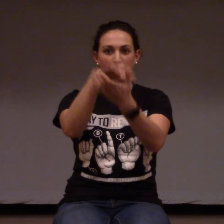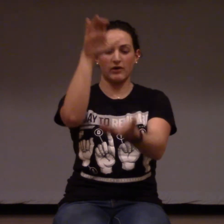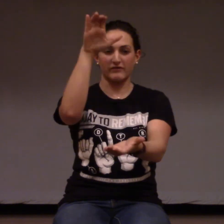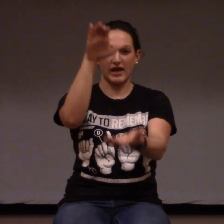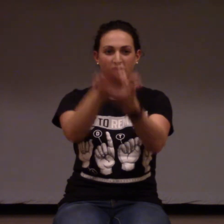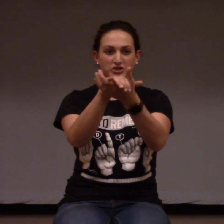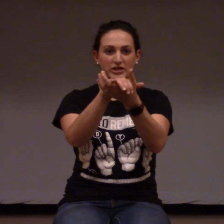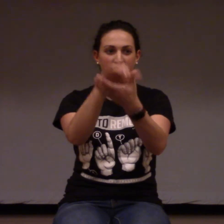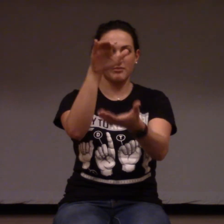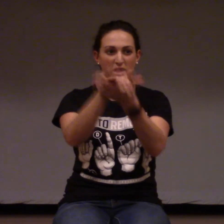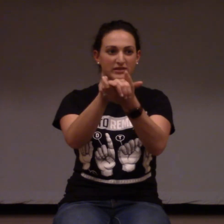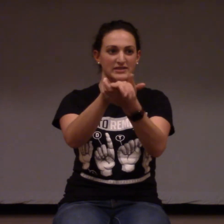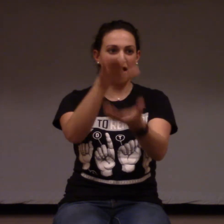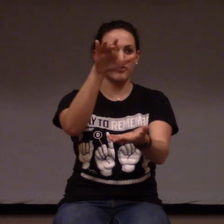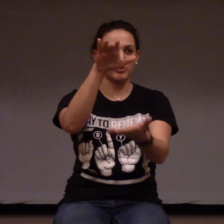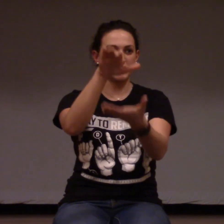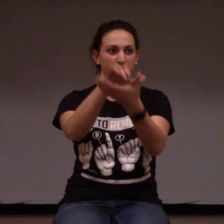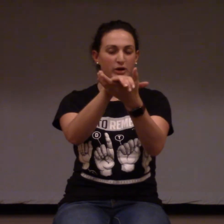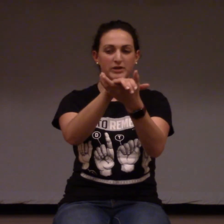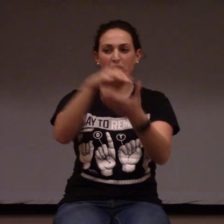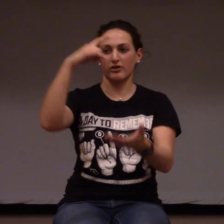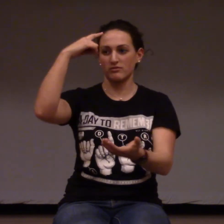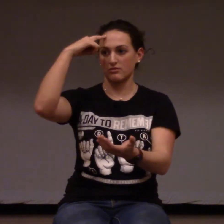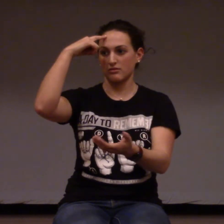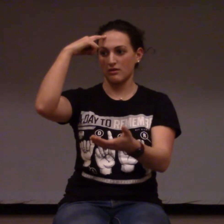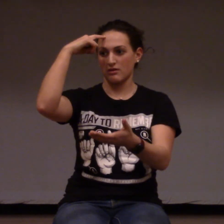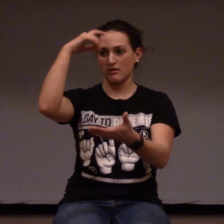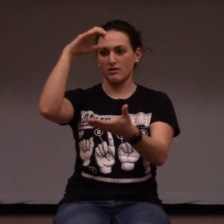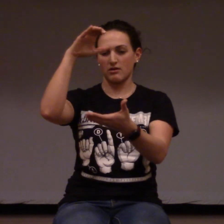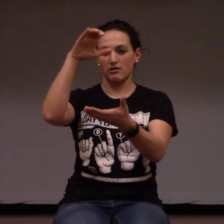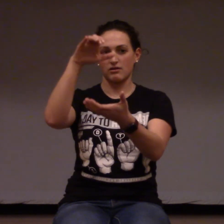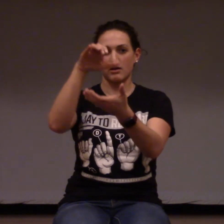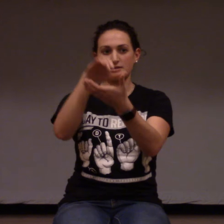have to actually make it sound, but just bring them together. Husband,